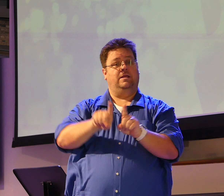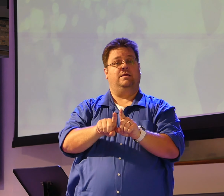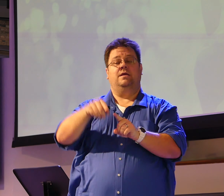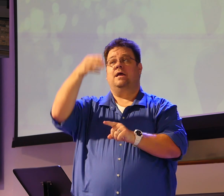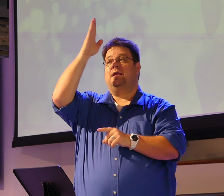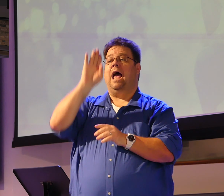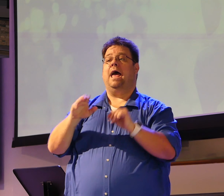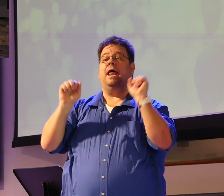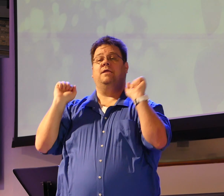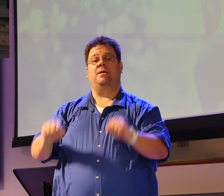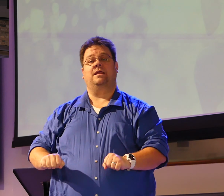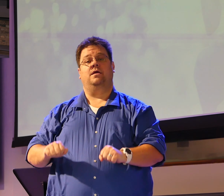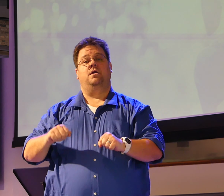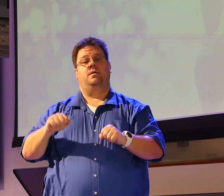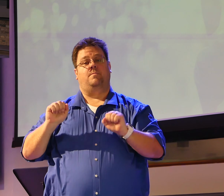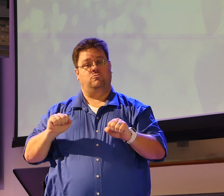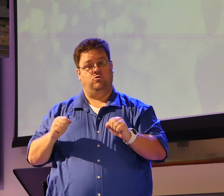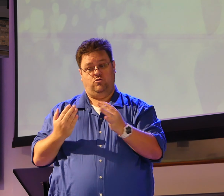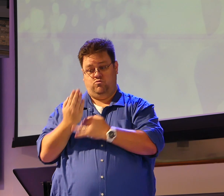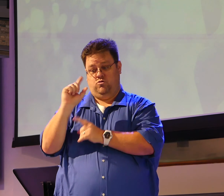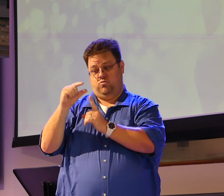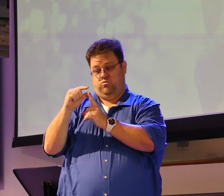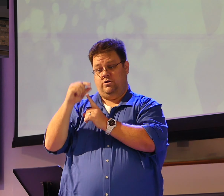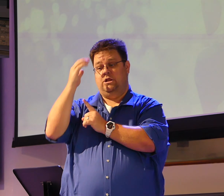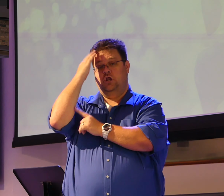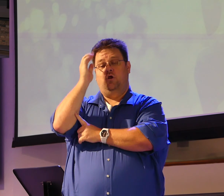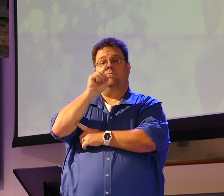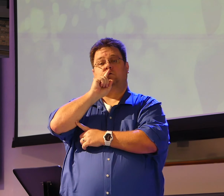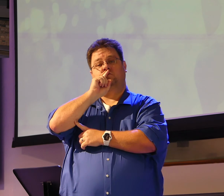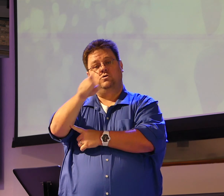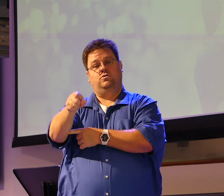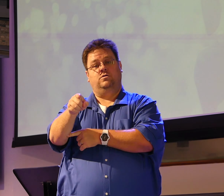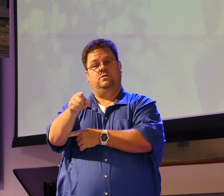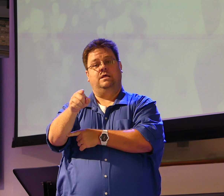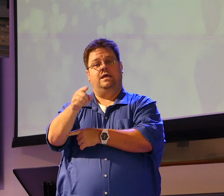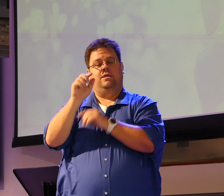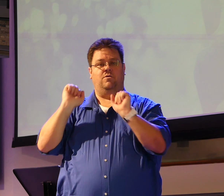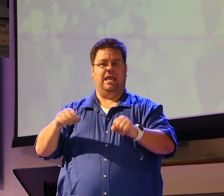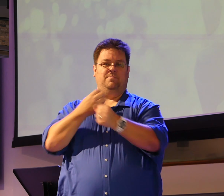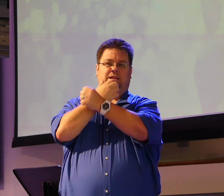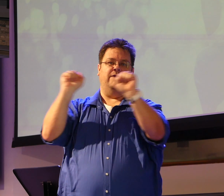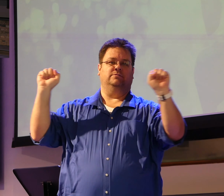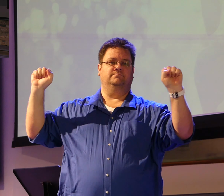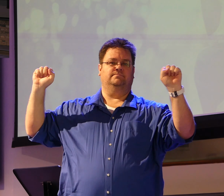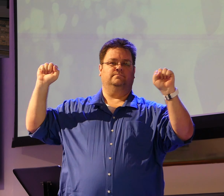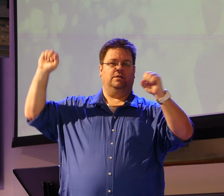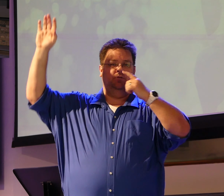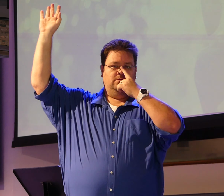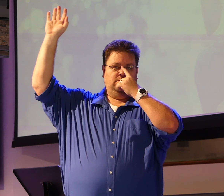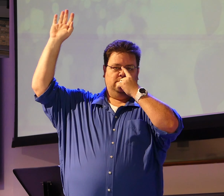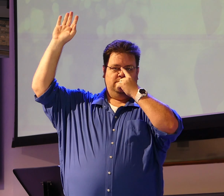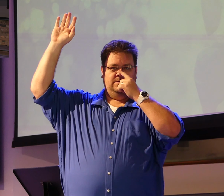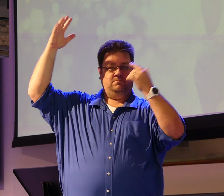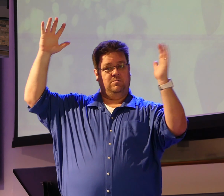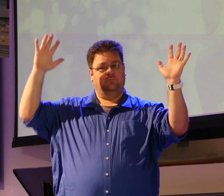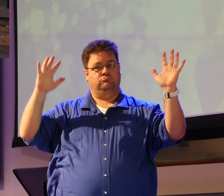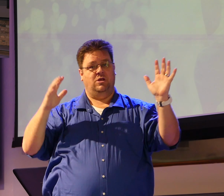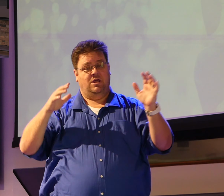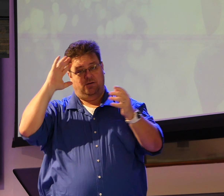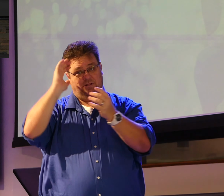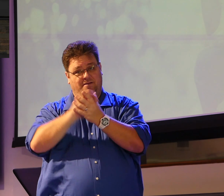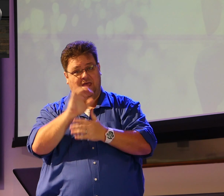on this statement god has made it possible through his word to know for sure that we're going to go to heaven when we die do you